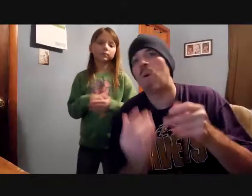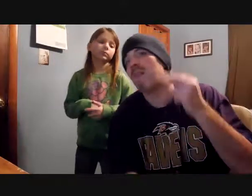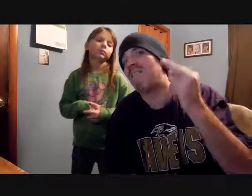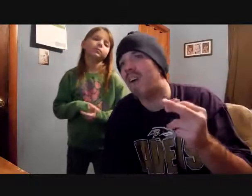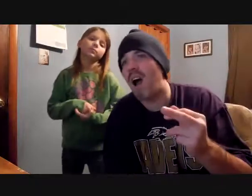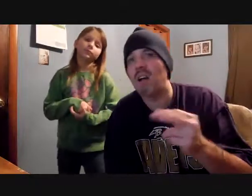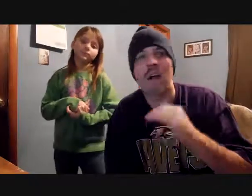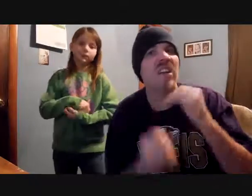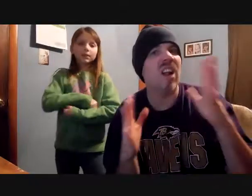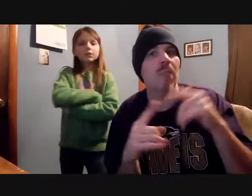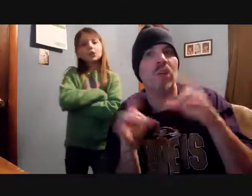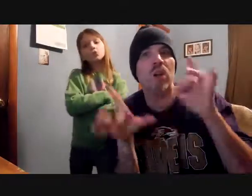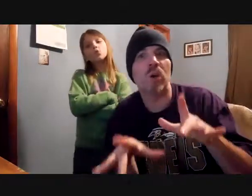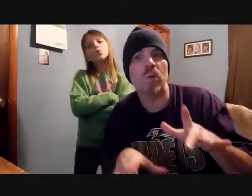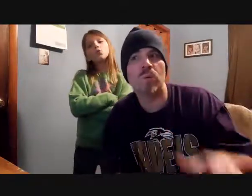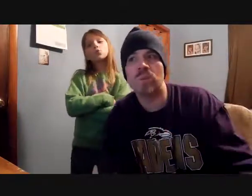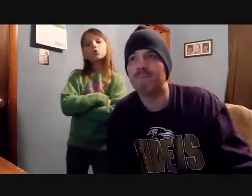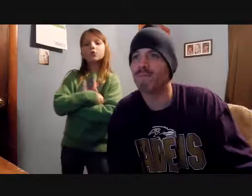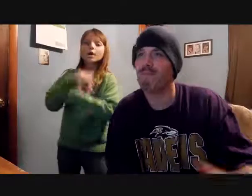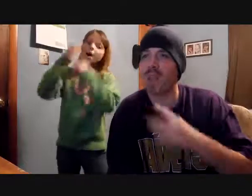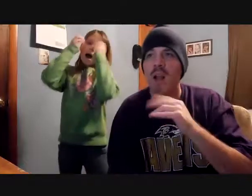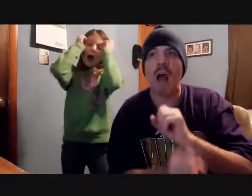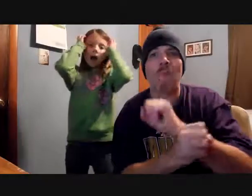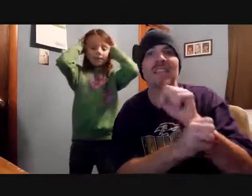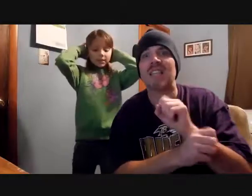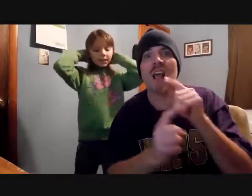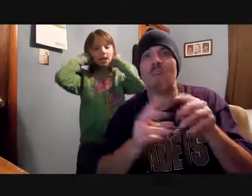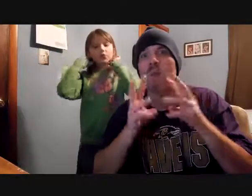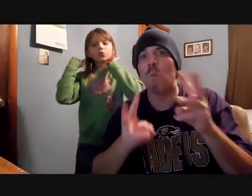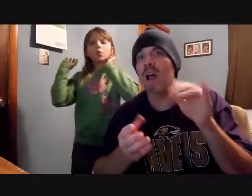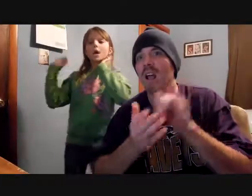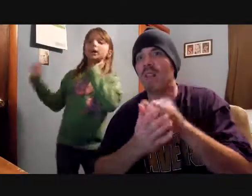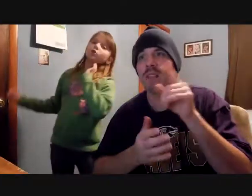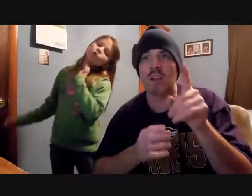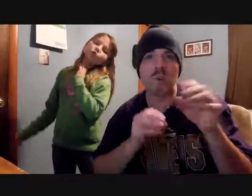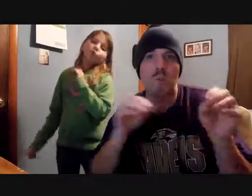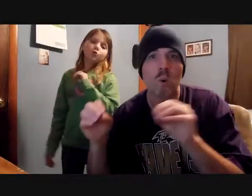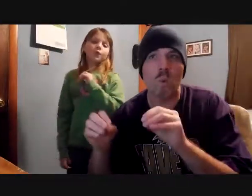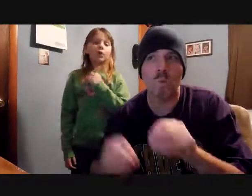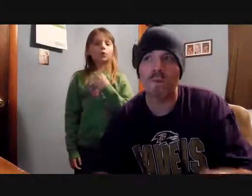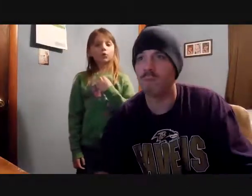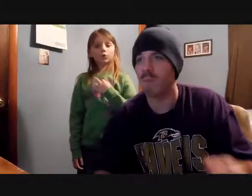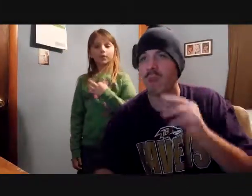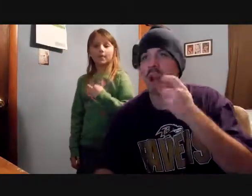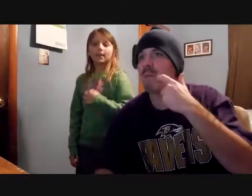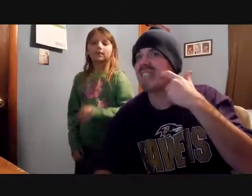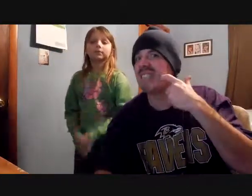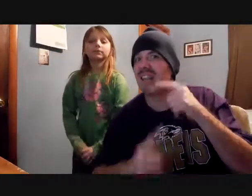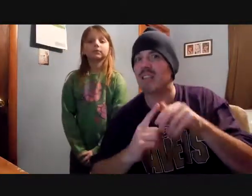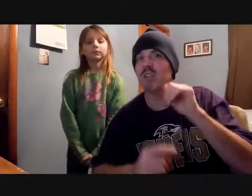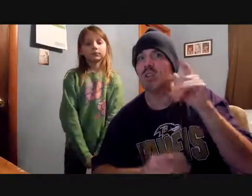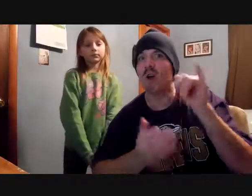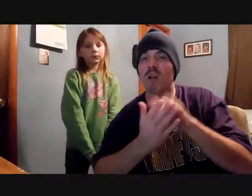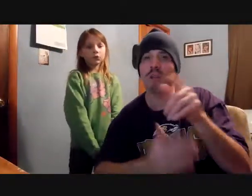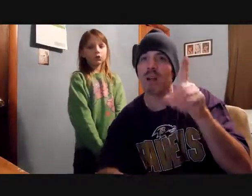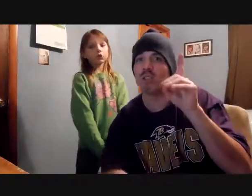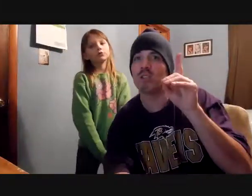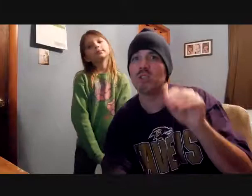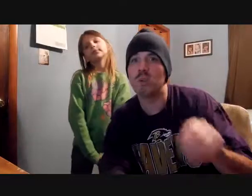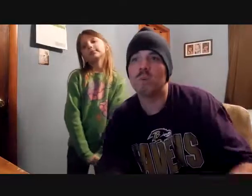What the fuck, I got nothing to lose I'm a slave in the way that you move I'm a knight for all that you do